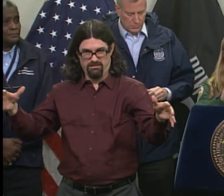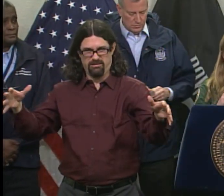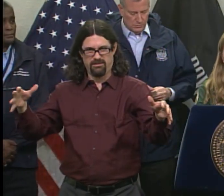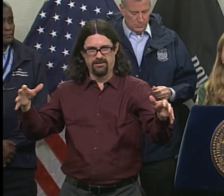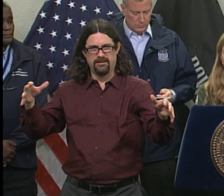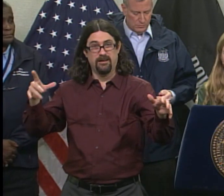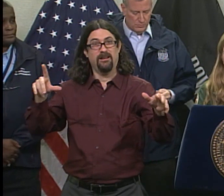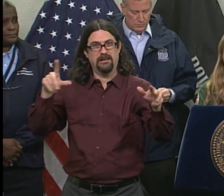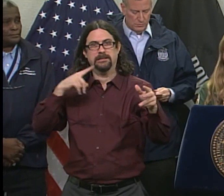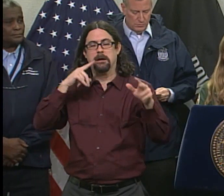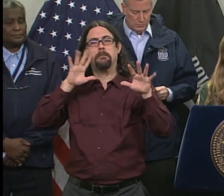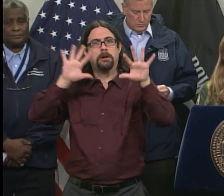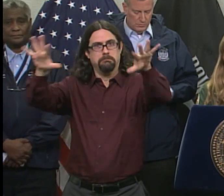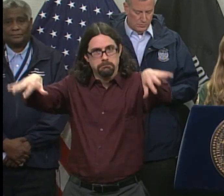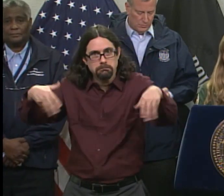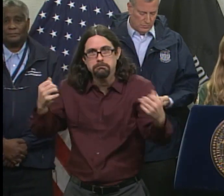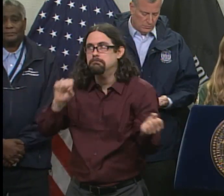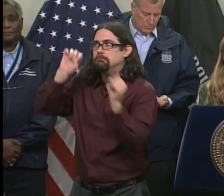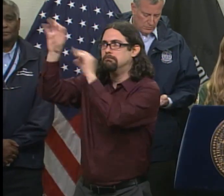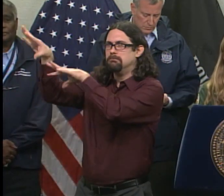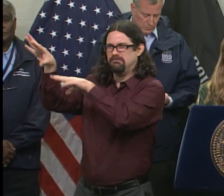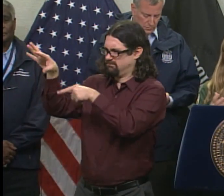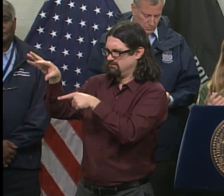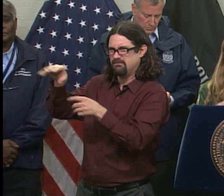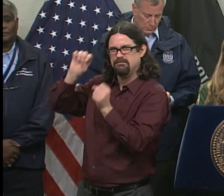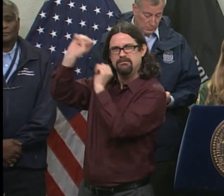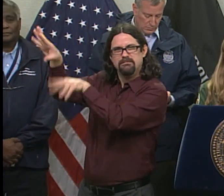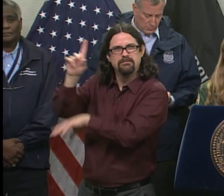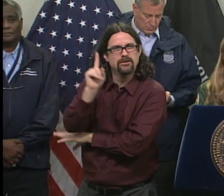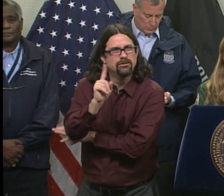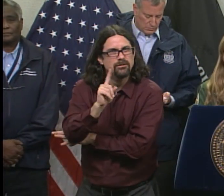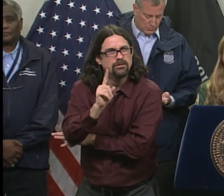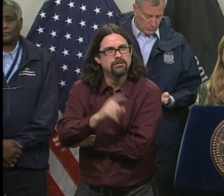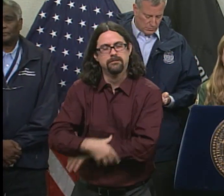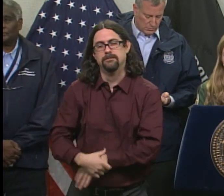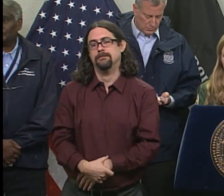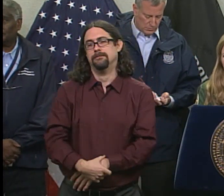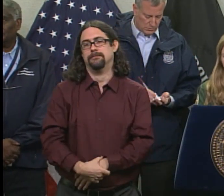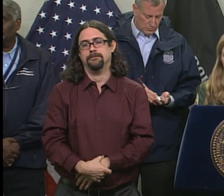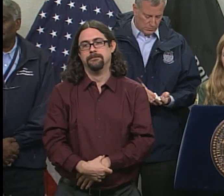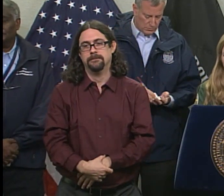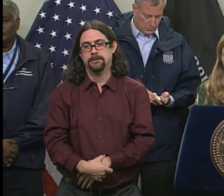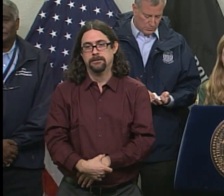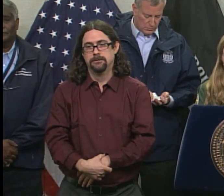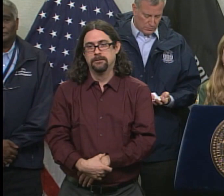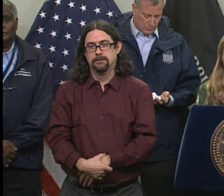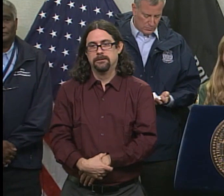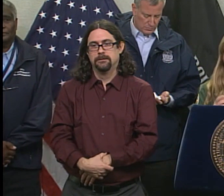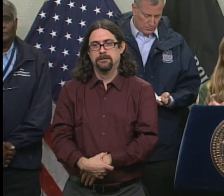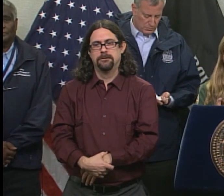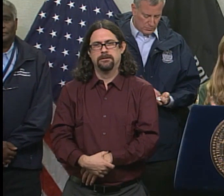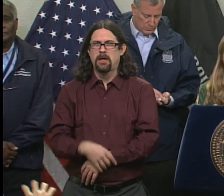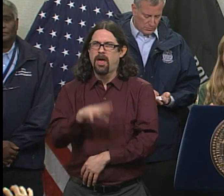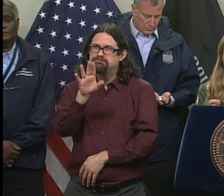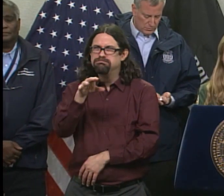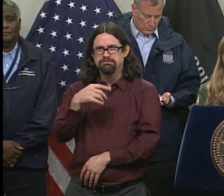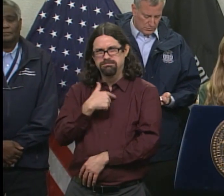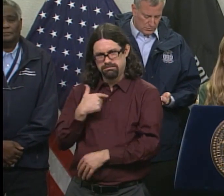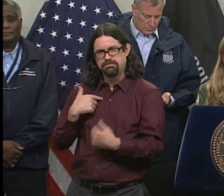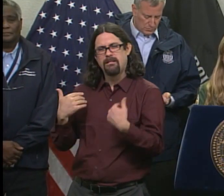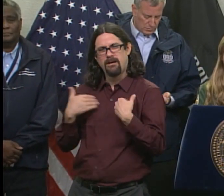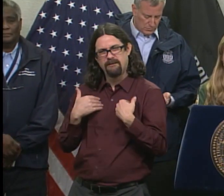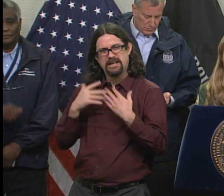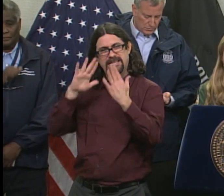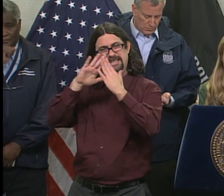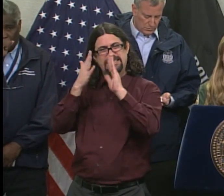We have multiple snowfield locations around the city. So, for example, in Lower Manhattan, we use one of the slips to